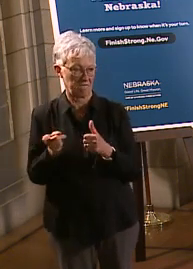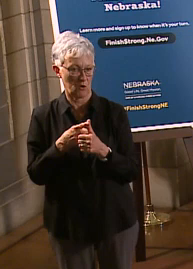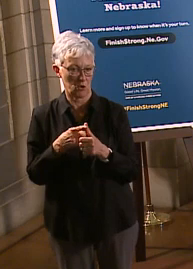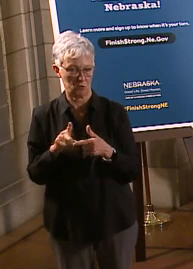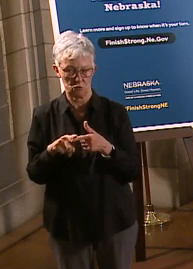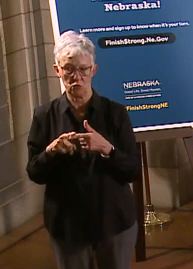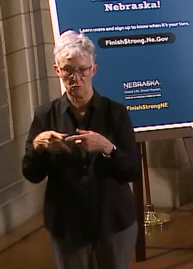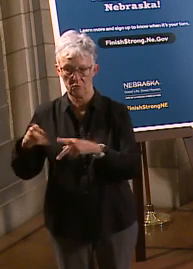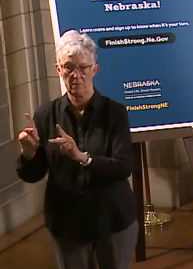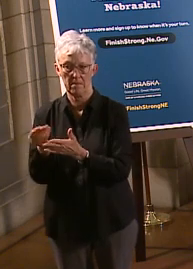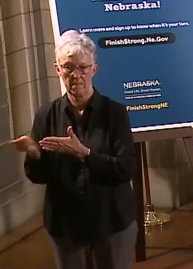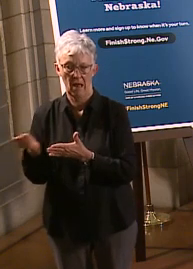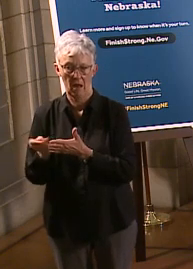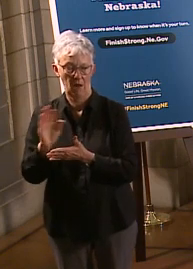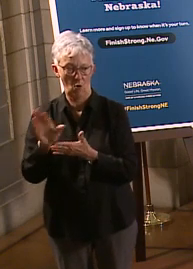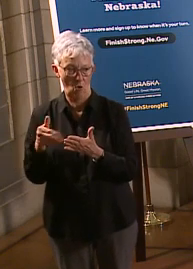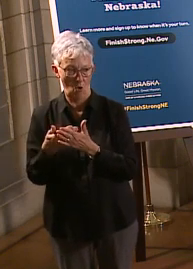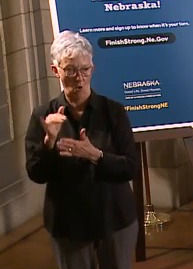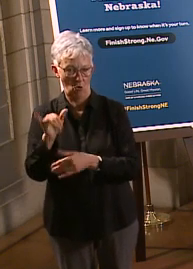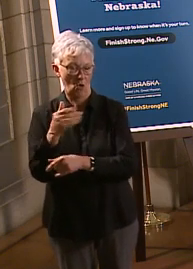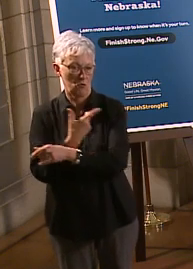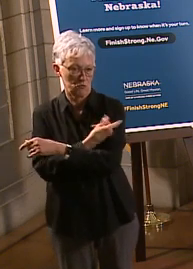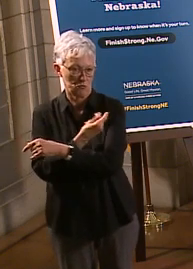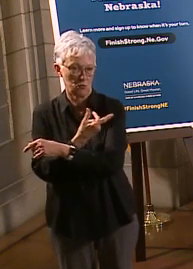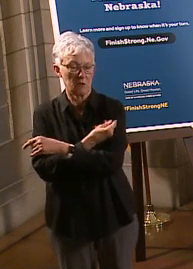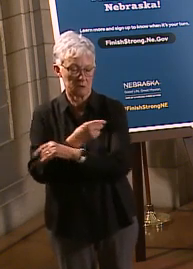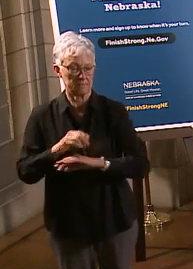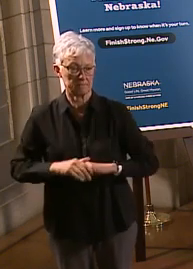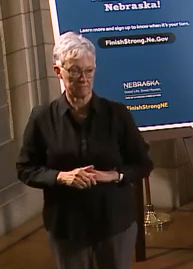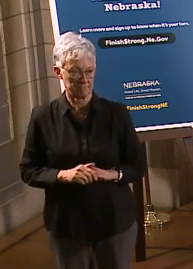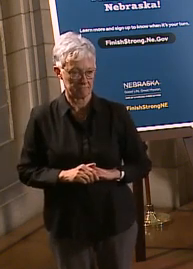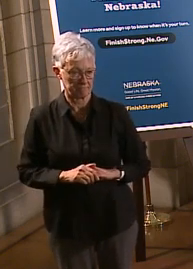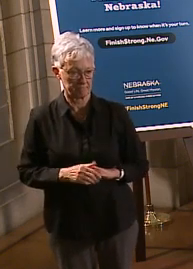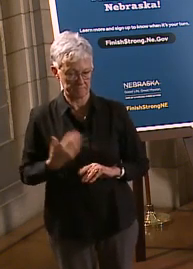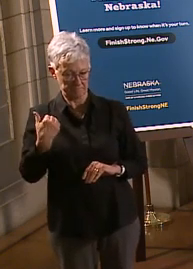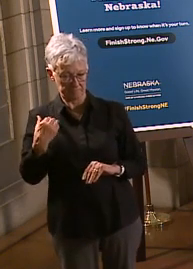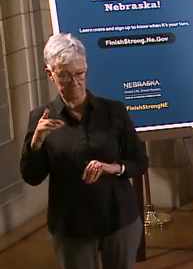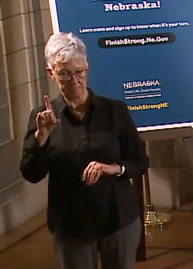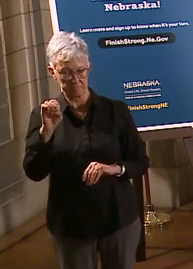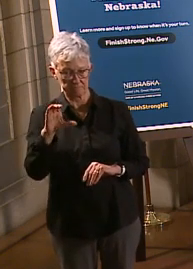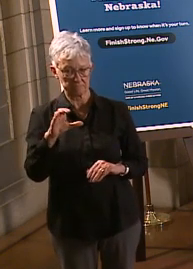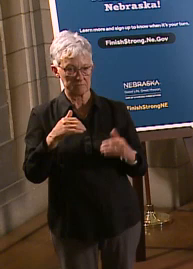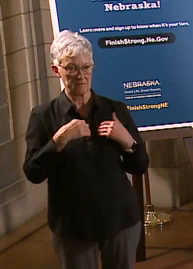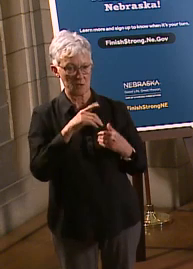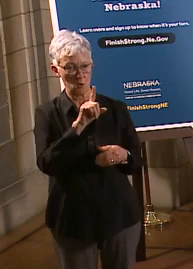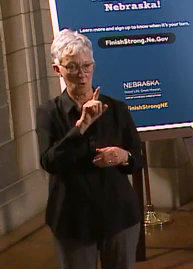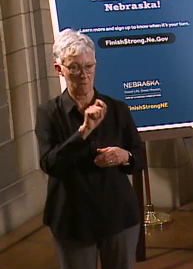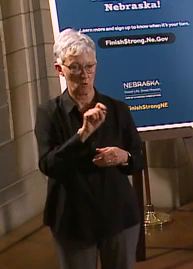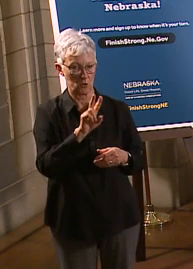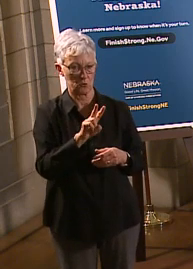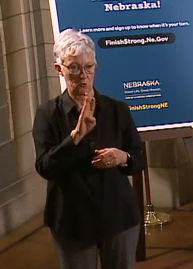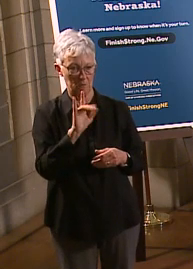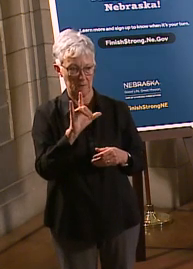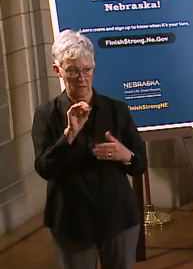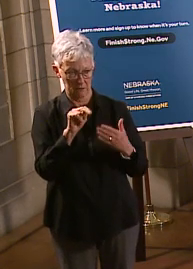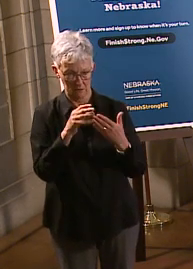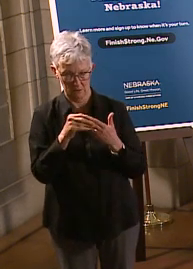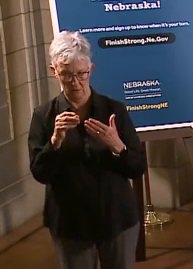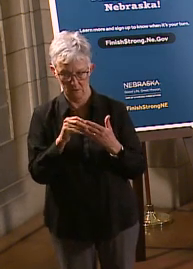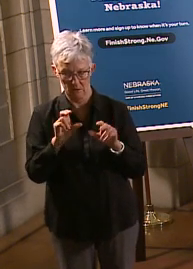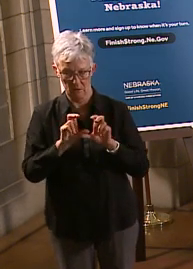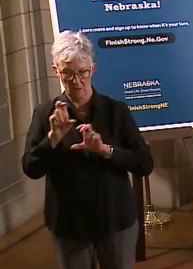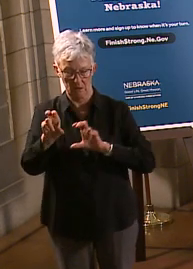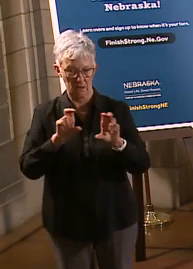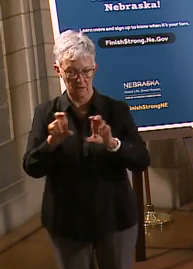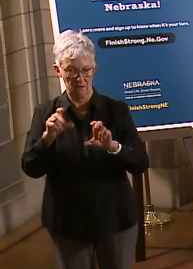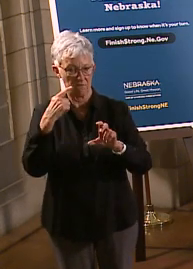campaign as part of our partnership. Also, this past December, we announced a $1.2 billion investment over 4 years